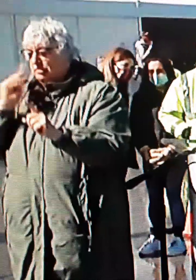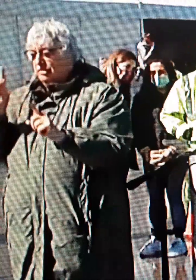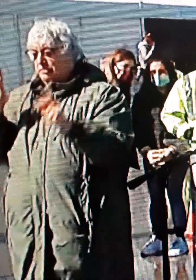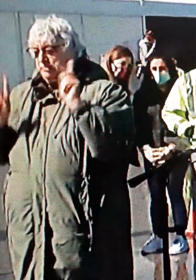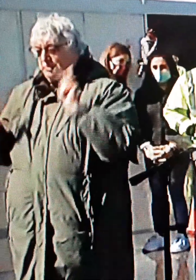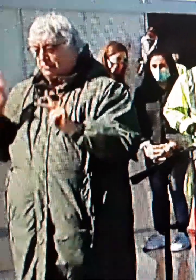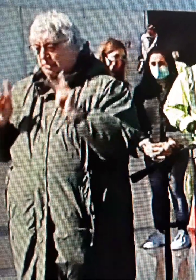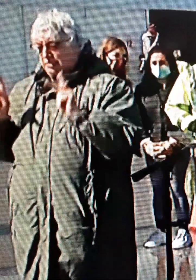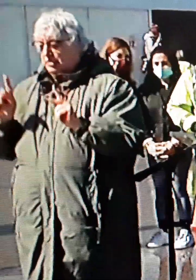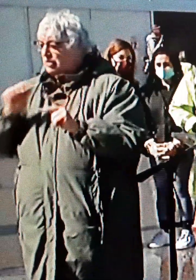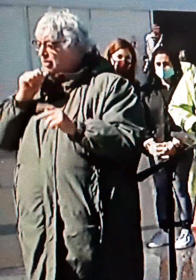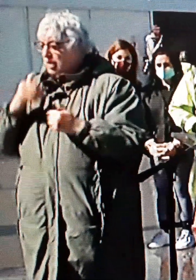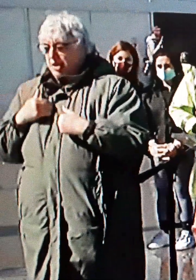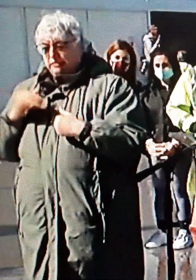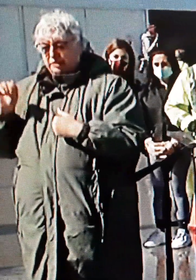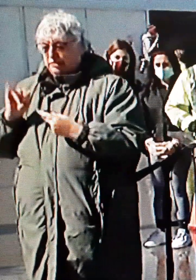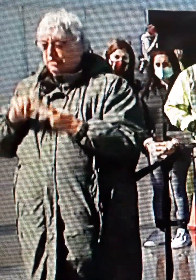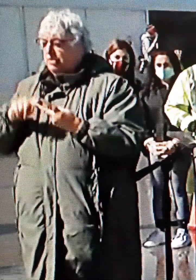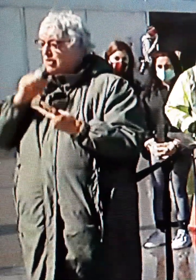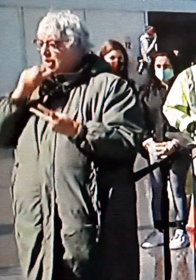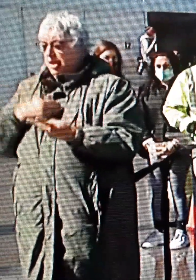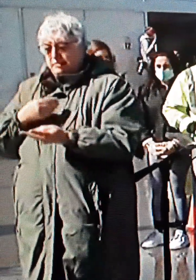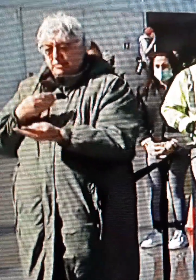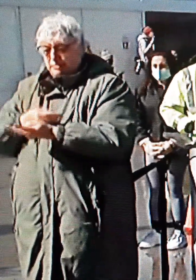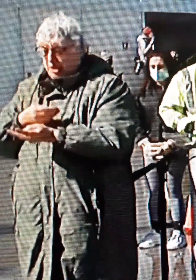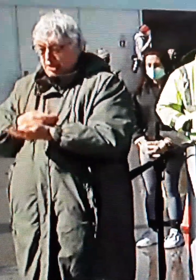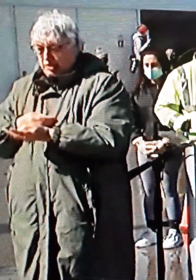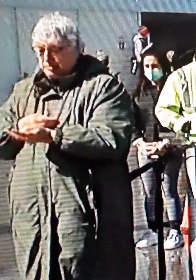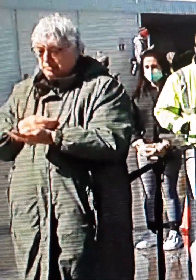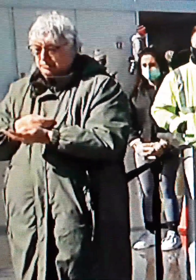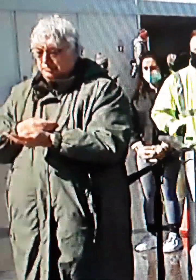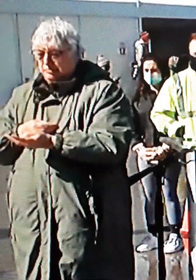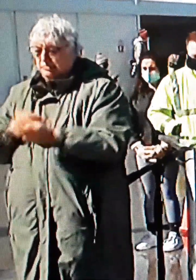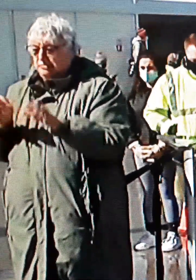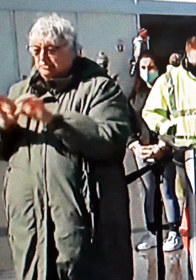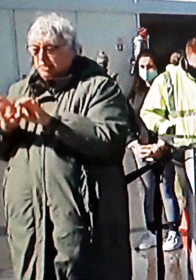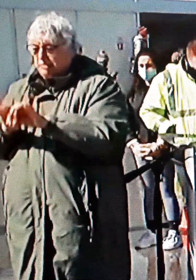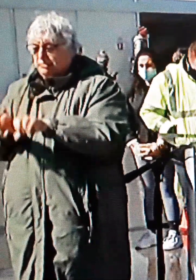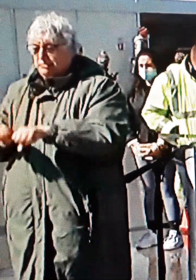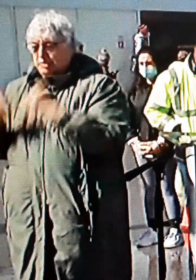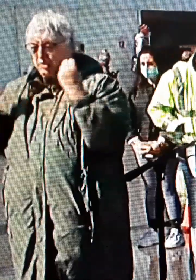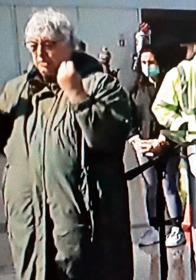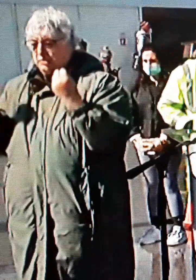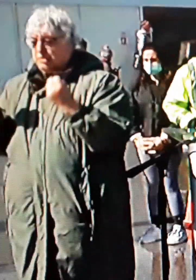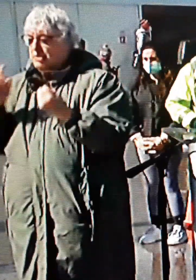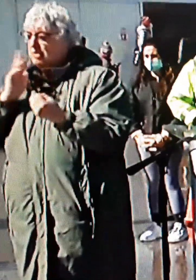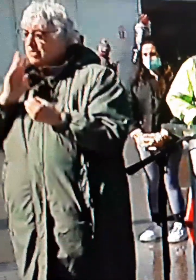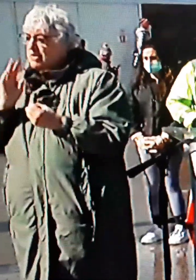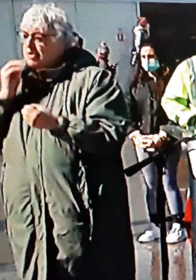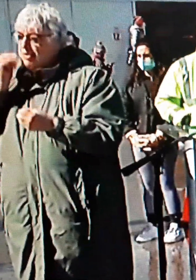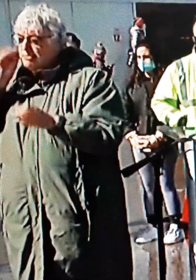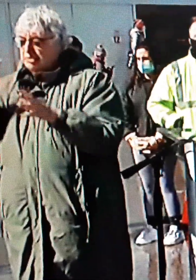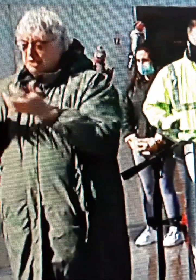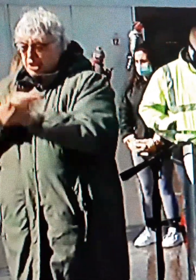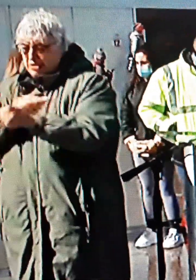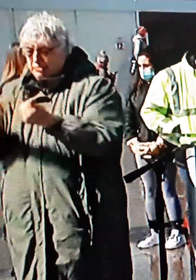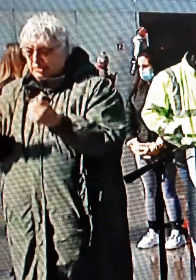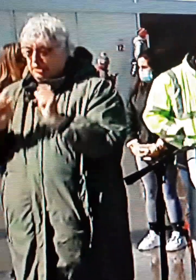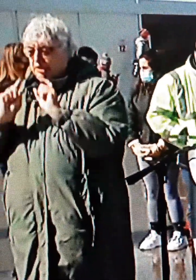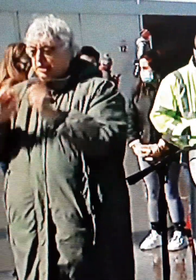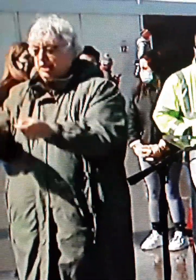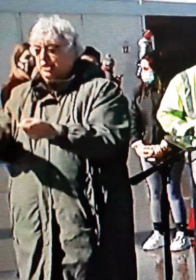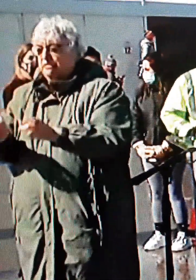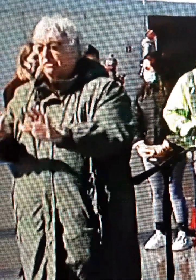addressing people who don't have insurance, don't have the financial means, their pipes burst, their homes were damaged, to give them